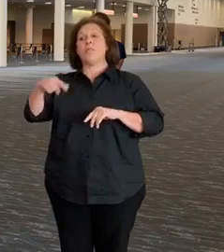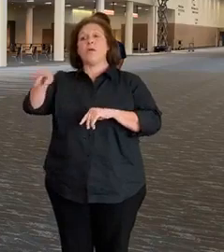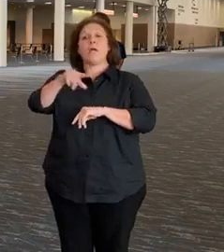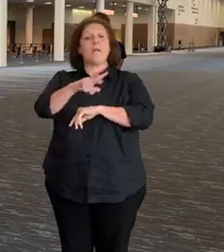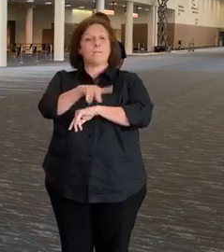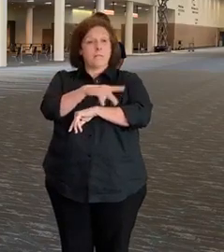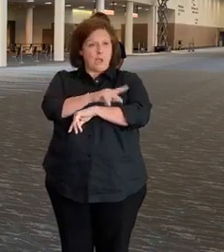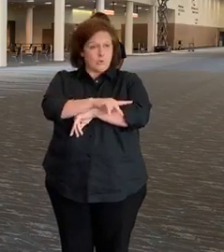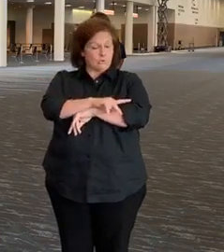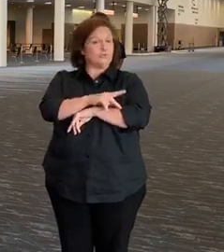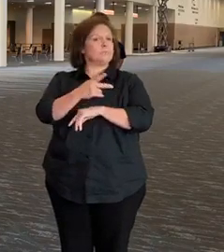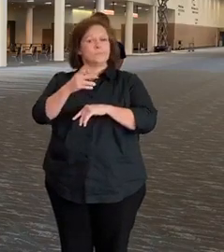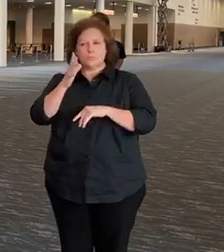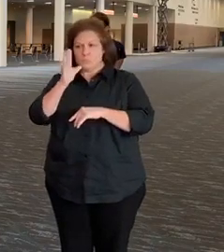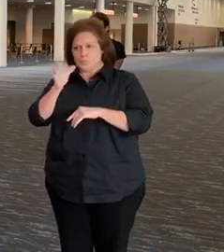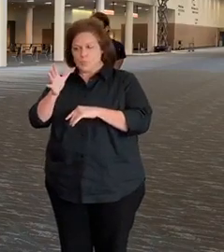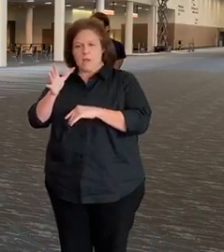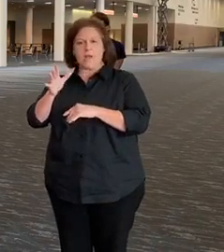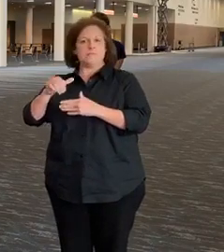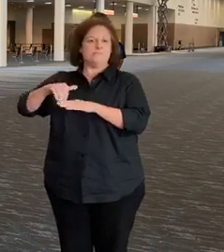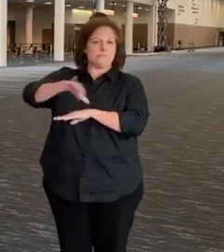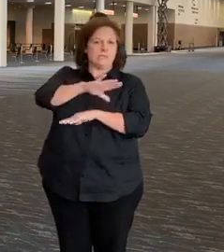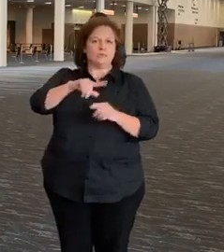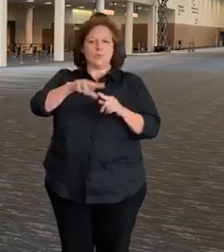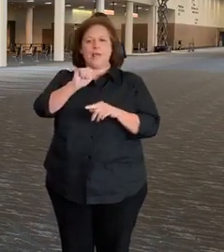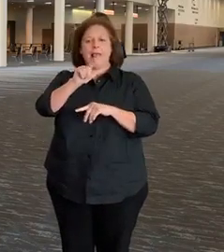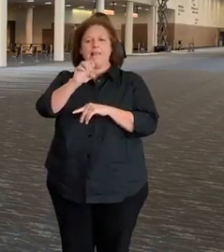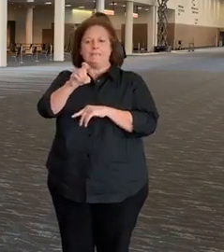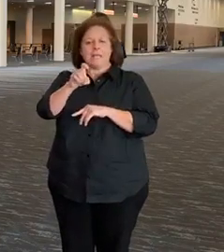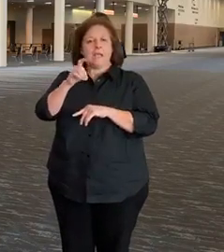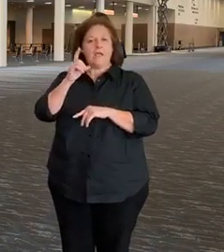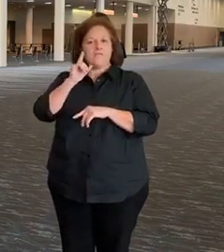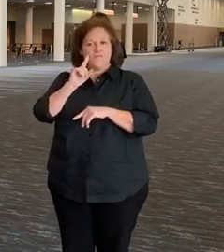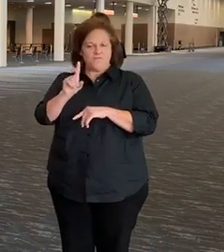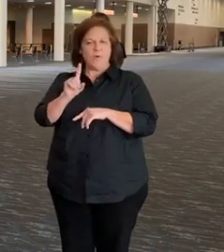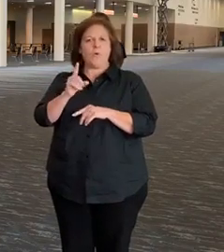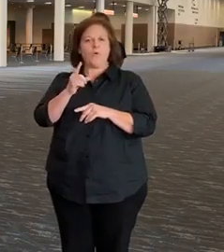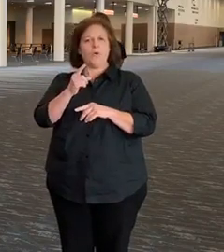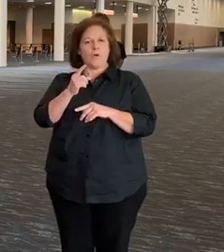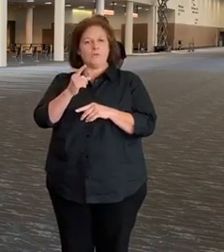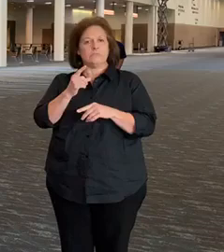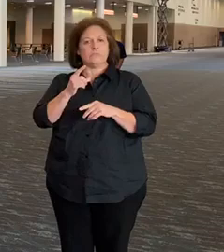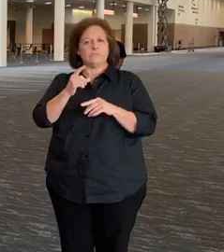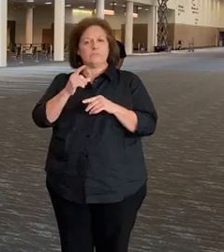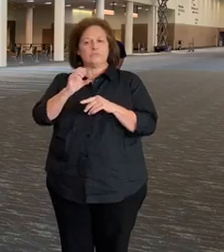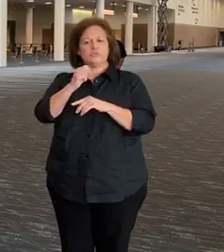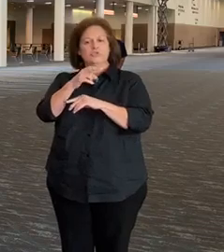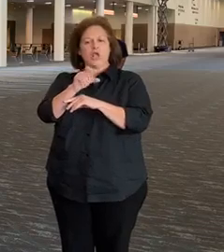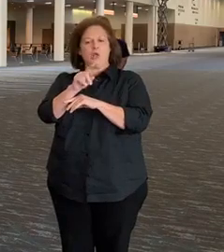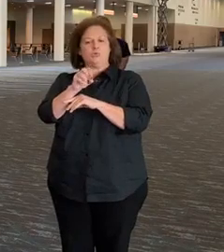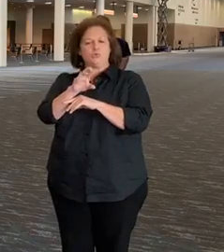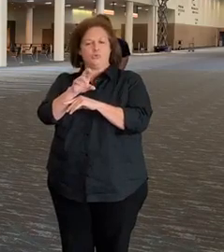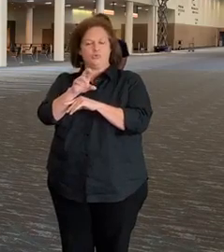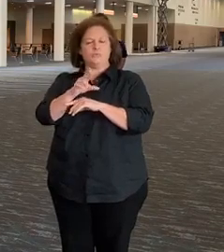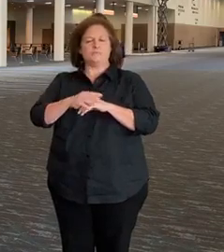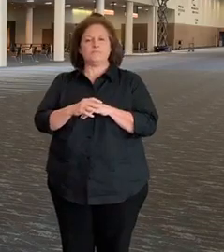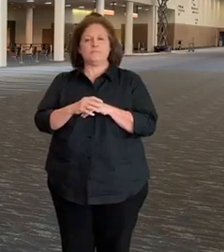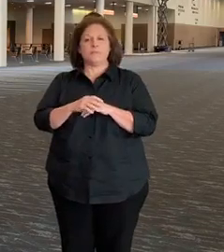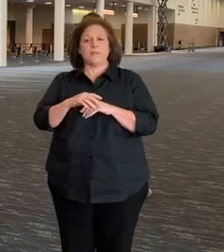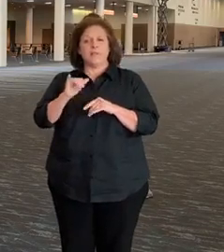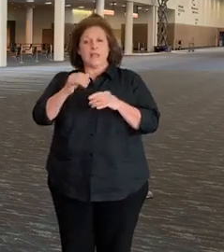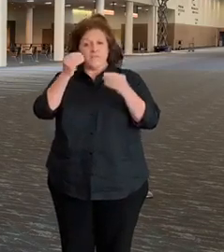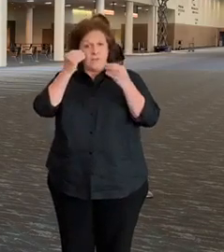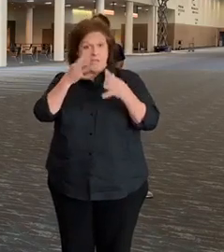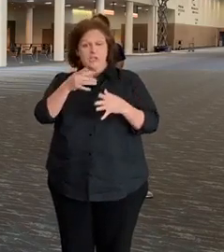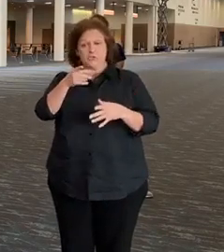parishes will be sent to Alexandria for proper sheltering and care. This information